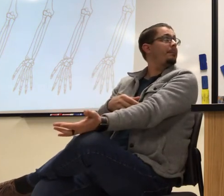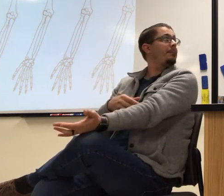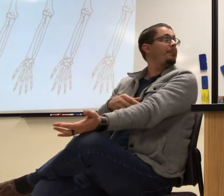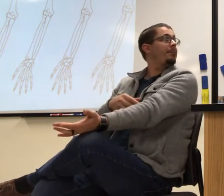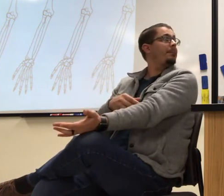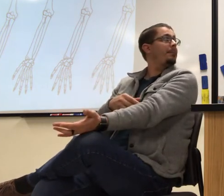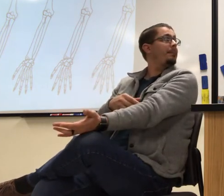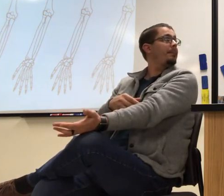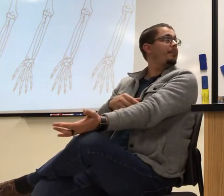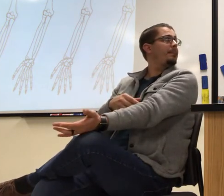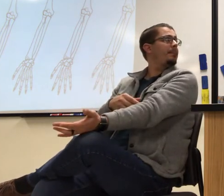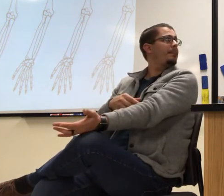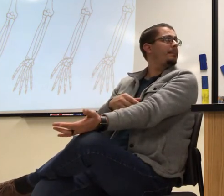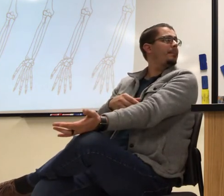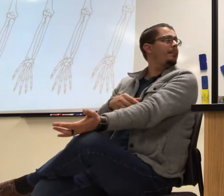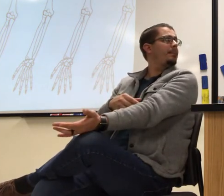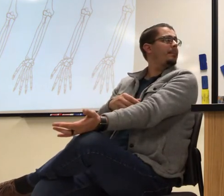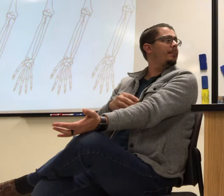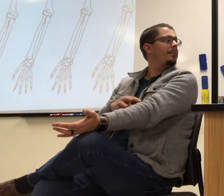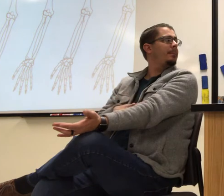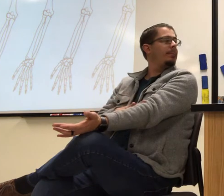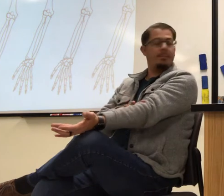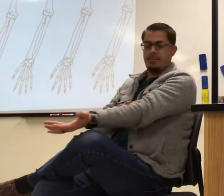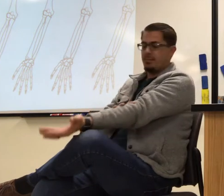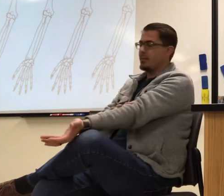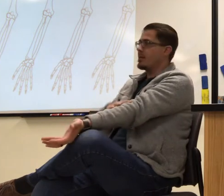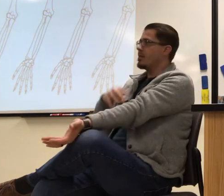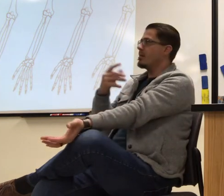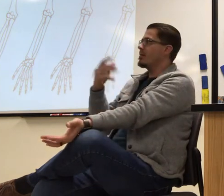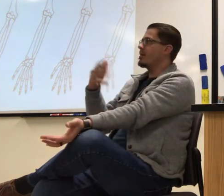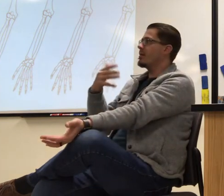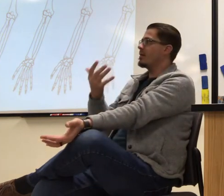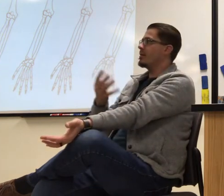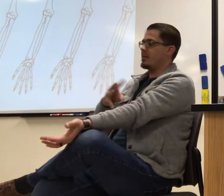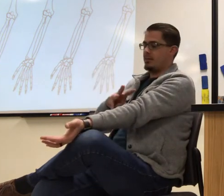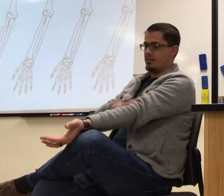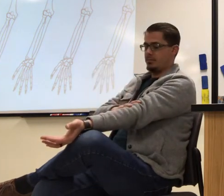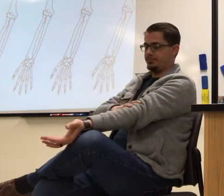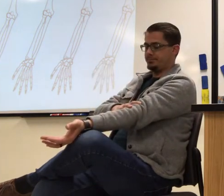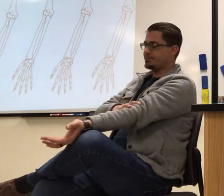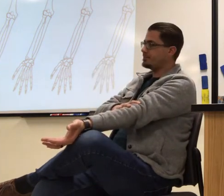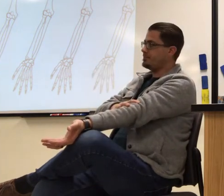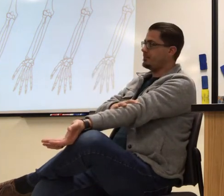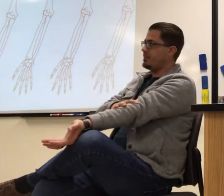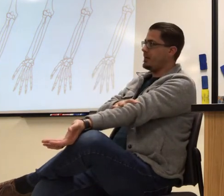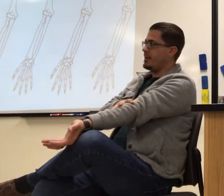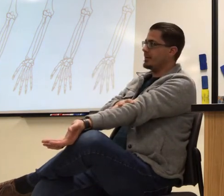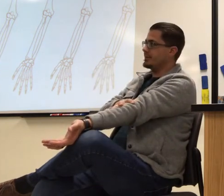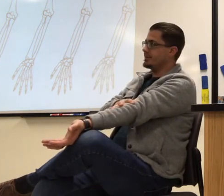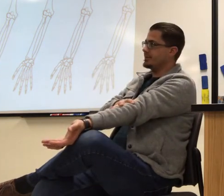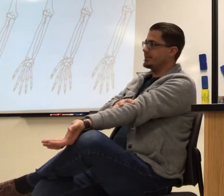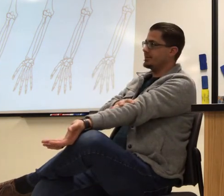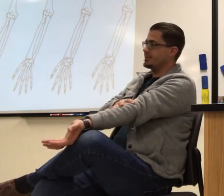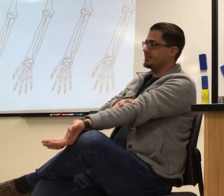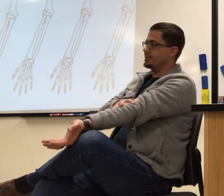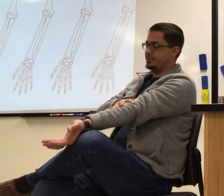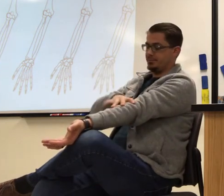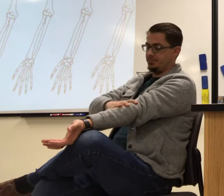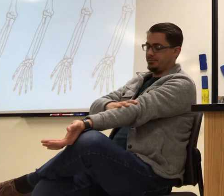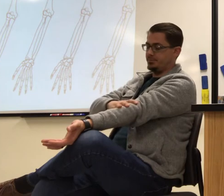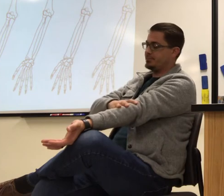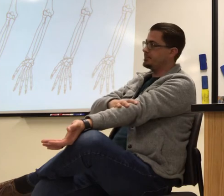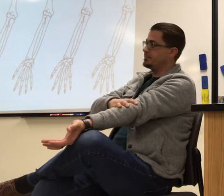teres, second finger, flexor carpi radialis, third finger, palmaris longus, fourth